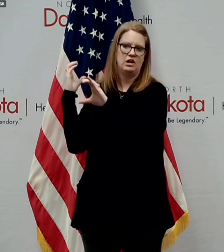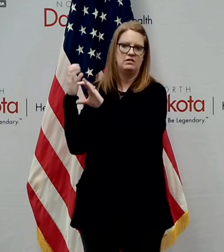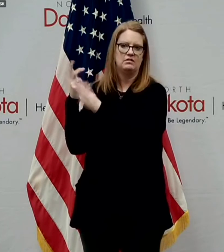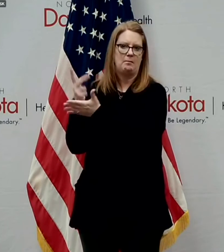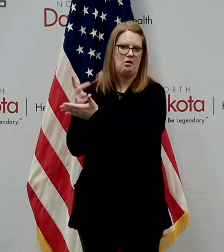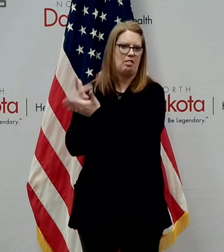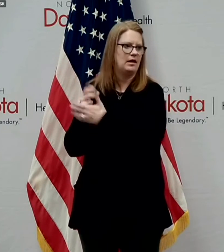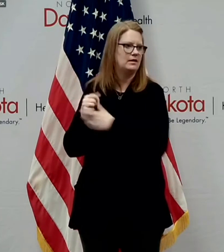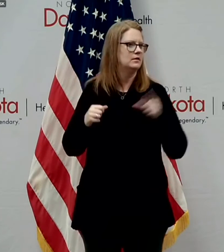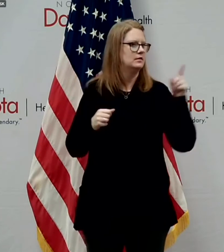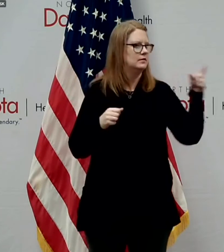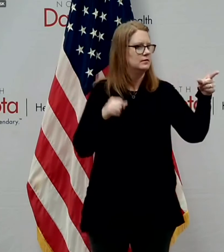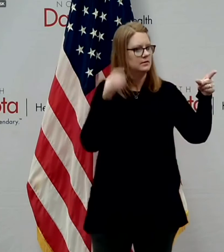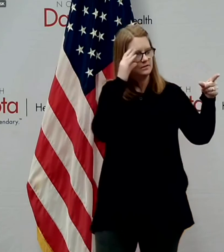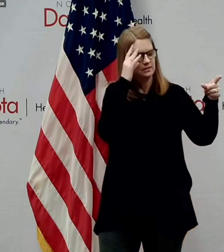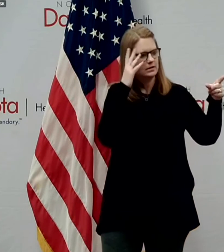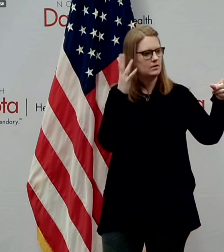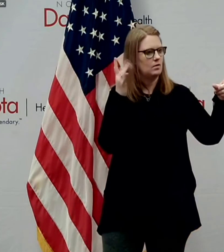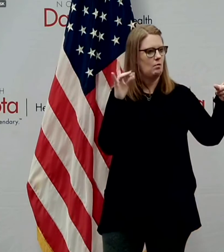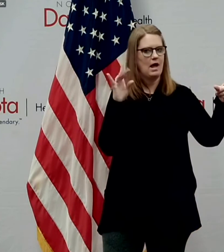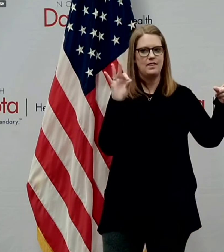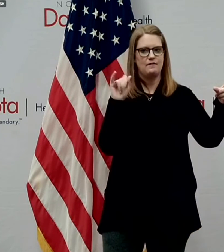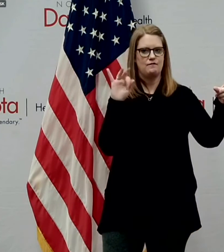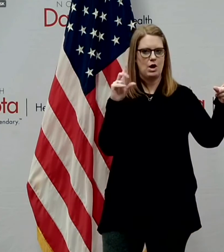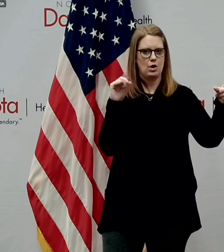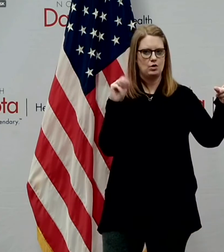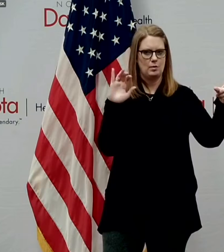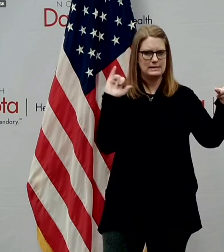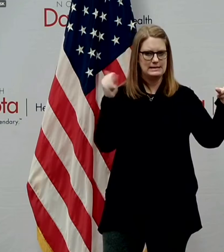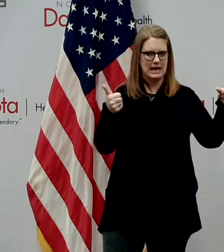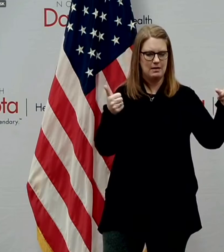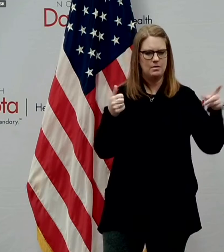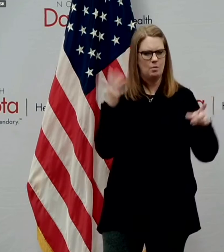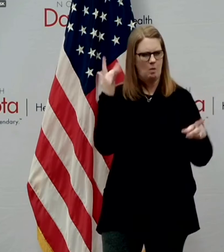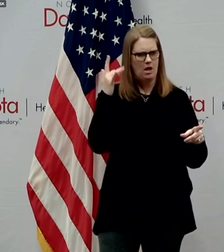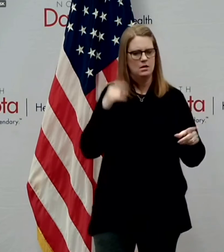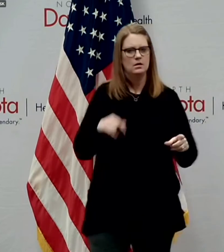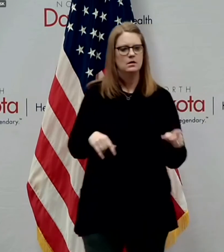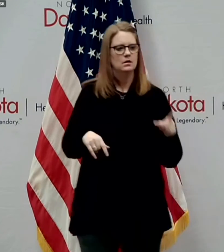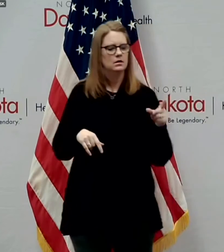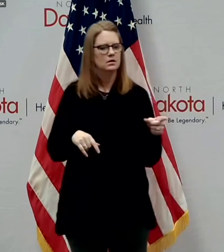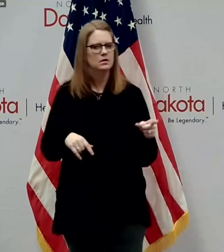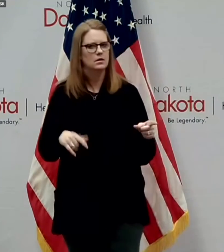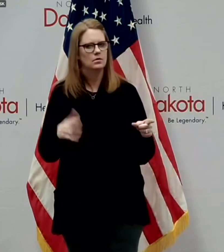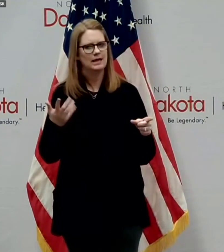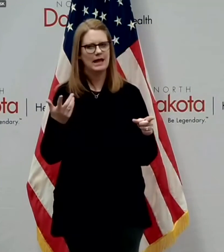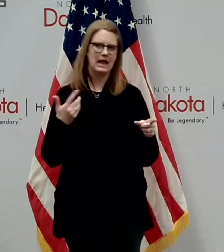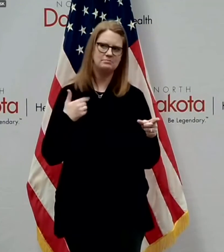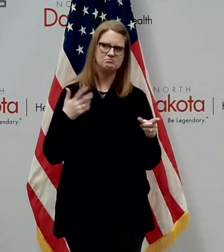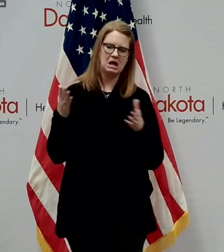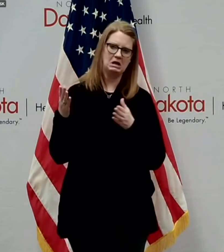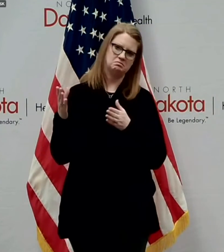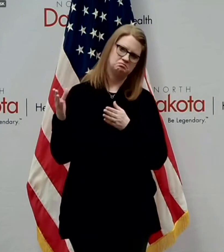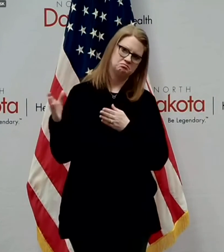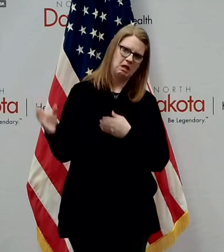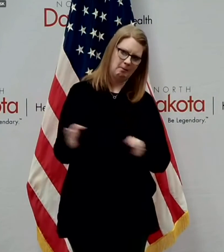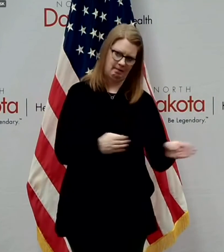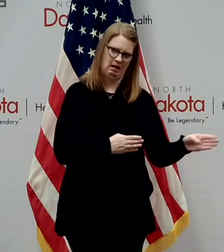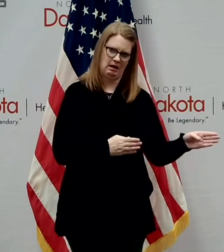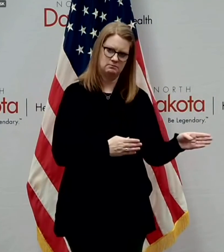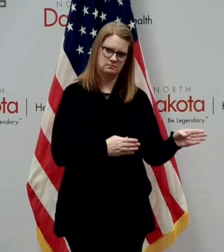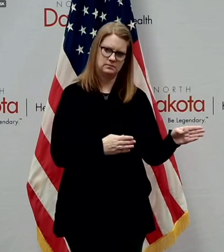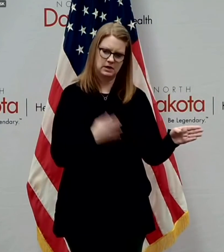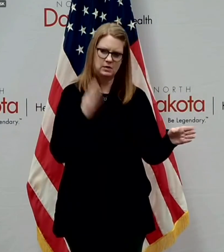Yes? Might I ask why the Fargo Dome was set up then? We did have a kind of a protocol as sites were evaluated,